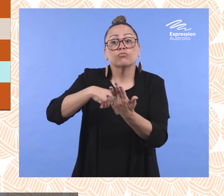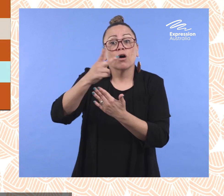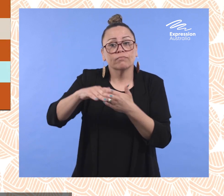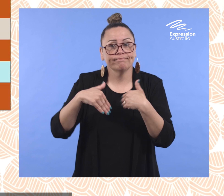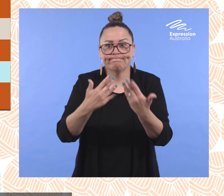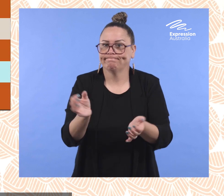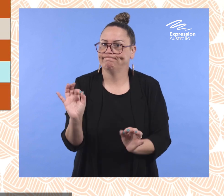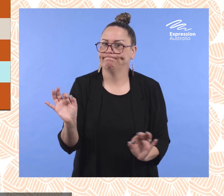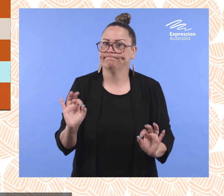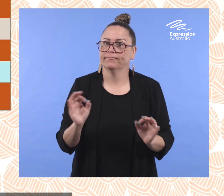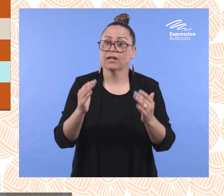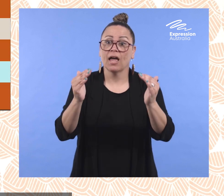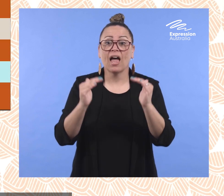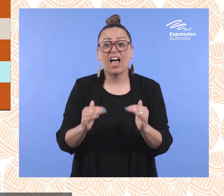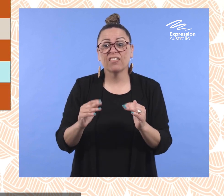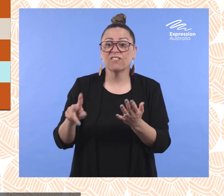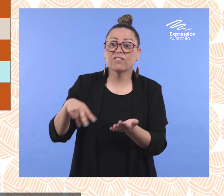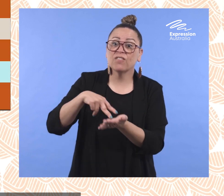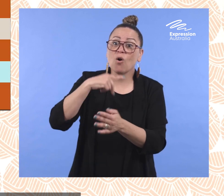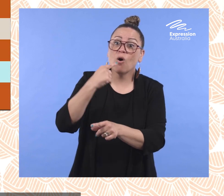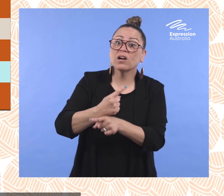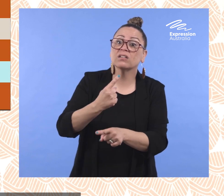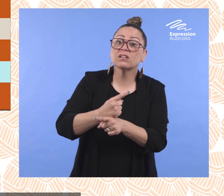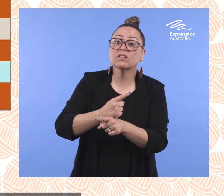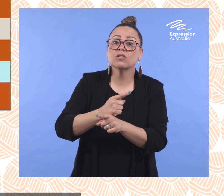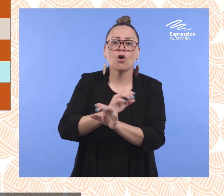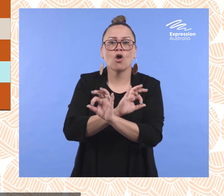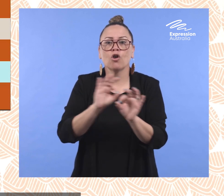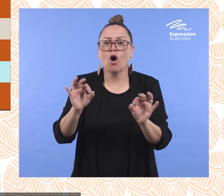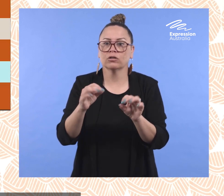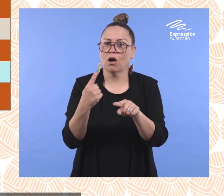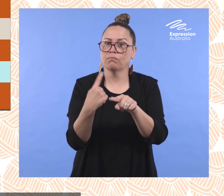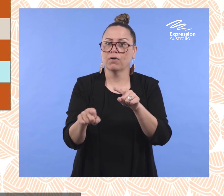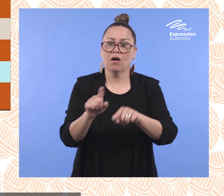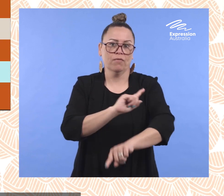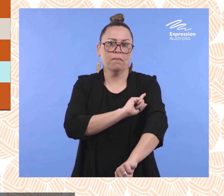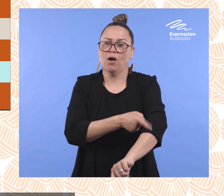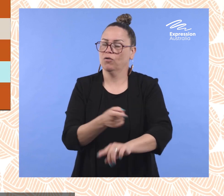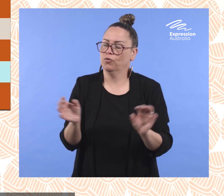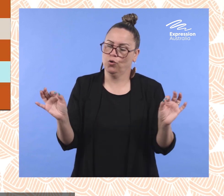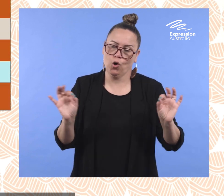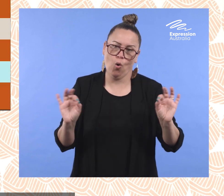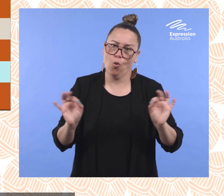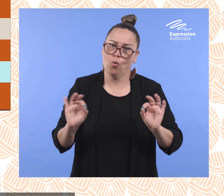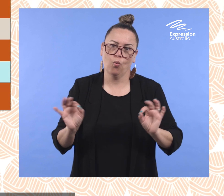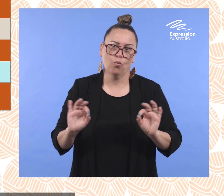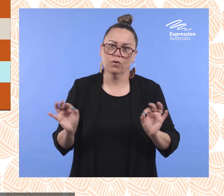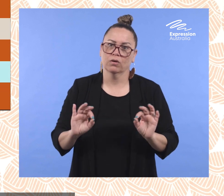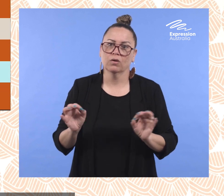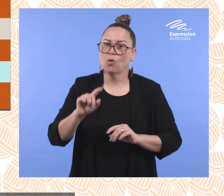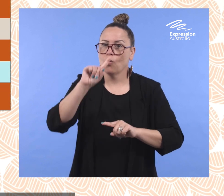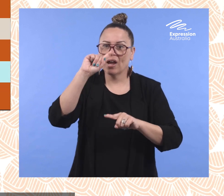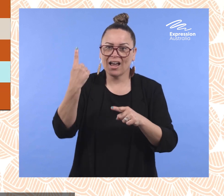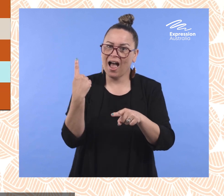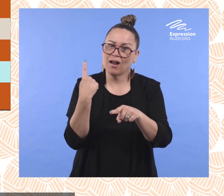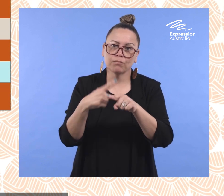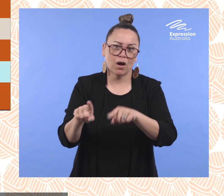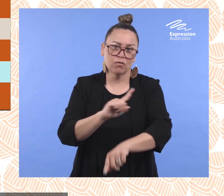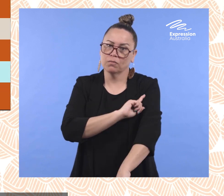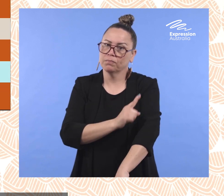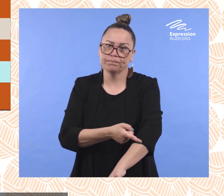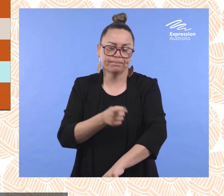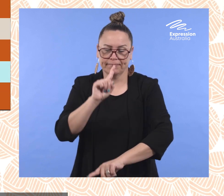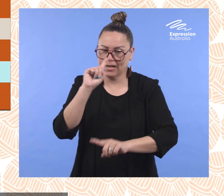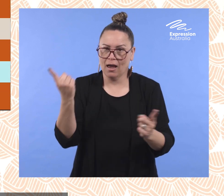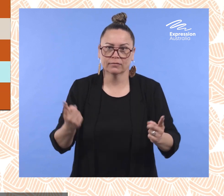Yes. and this has come up a lot in, I guess, in the arguments against, it does not have a veto power. No. It will